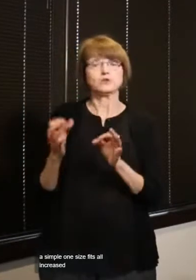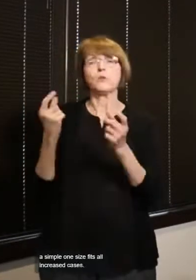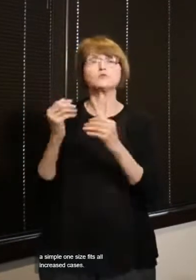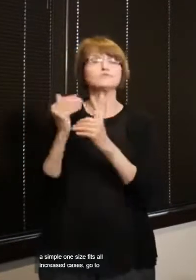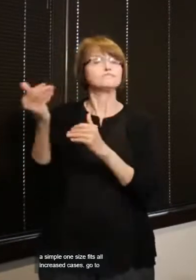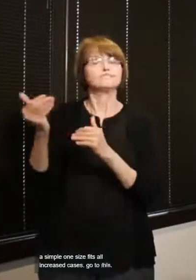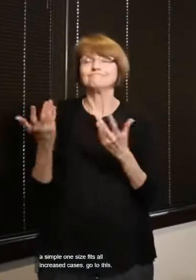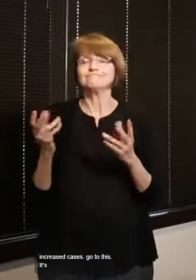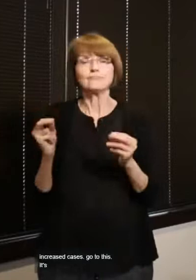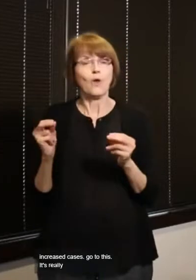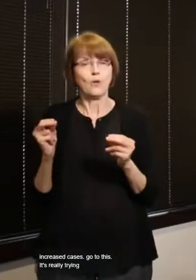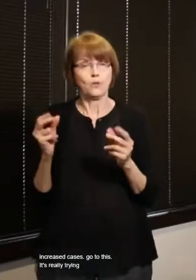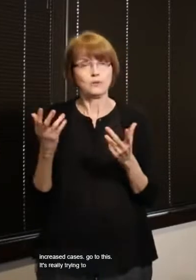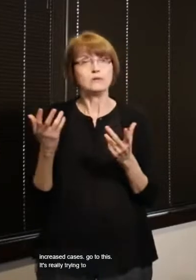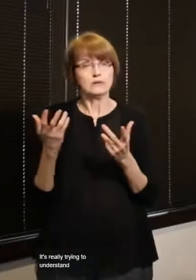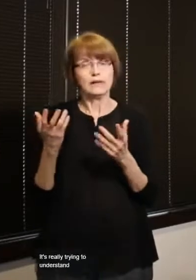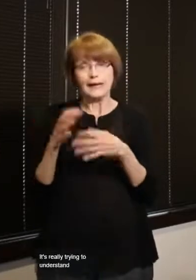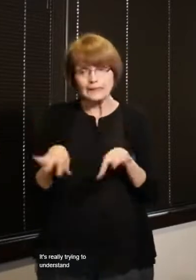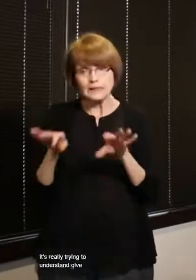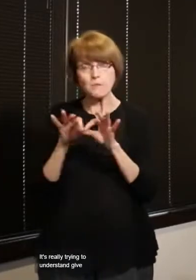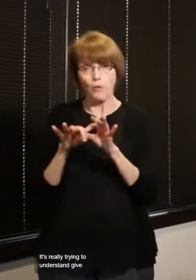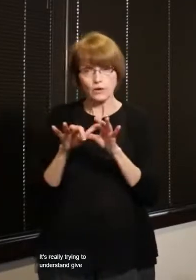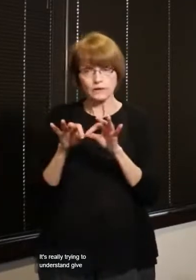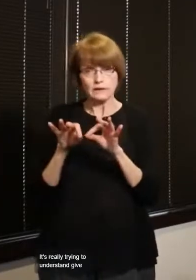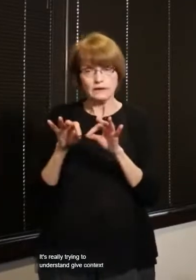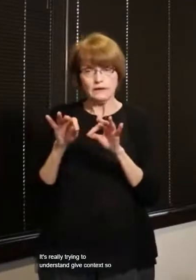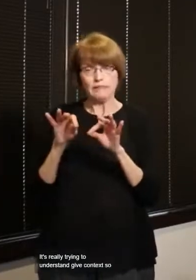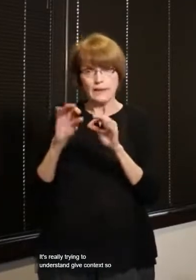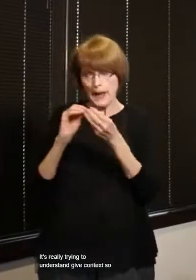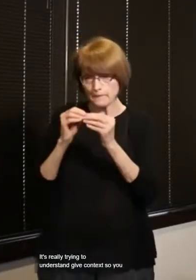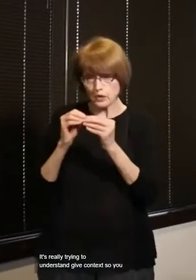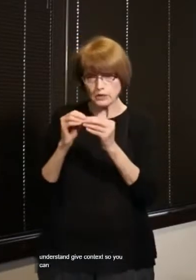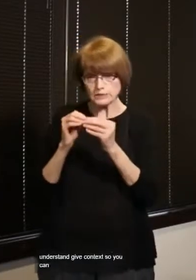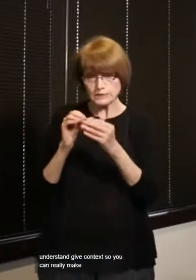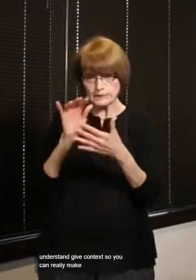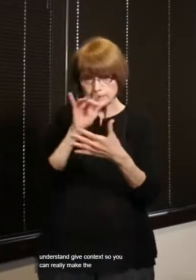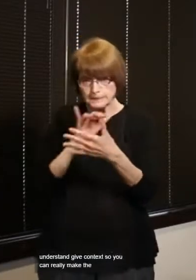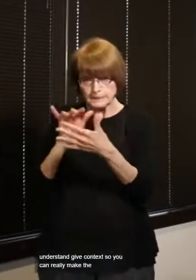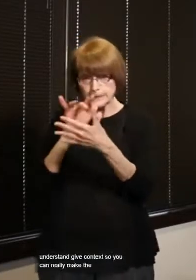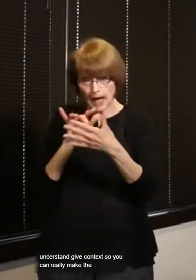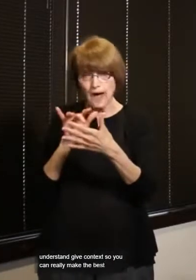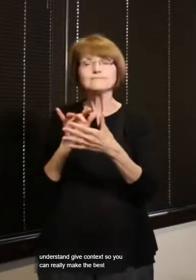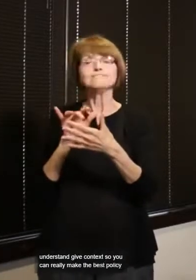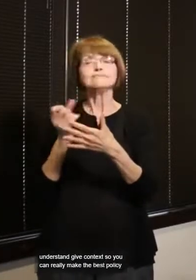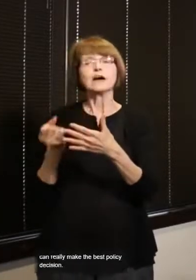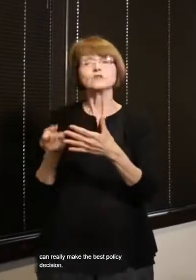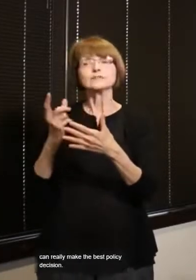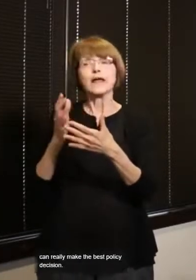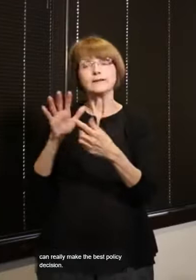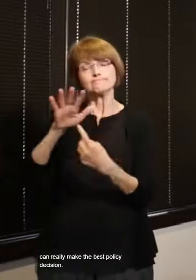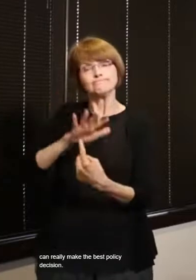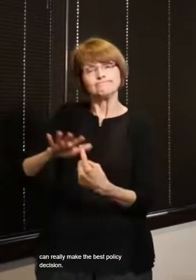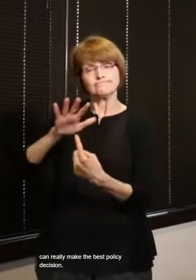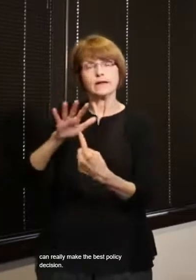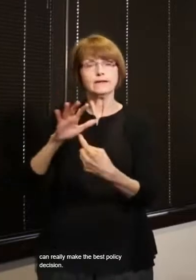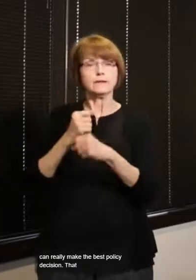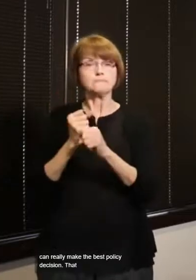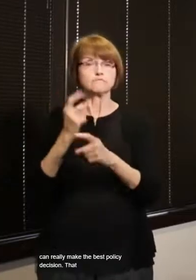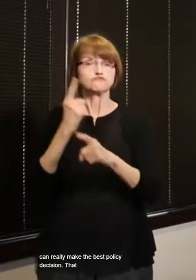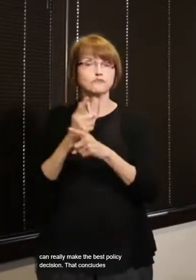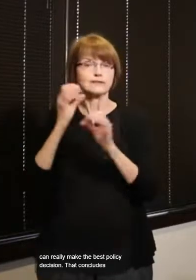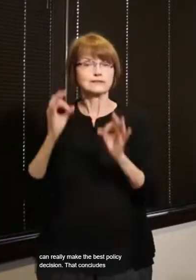this. It's really trying to understand, give context, so that you can really make the best policy decision. Thank you.